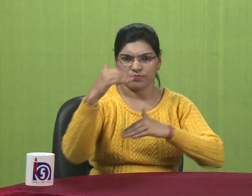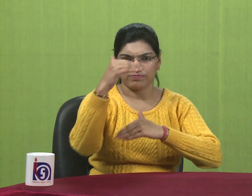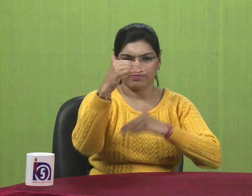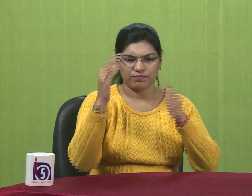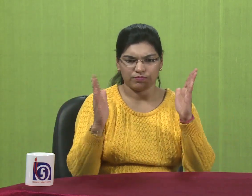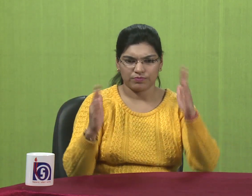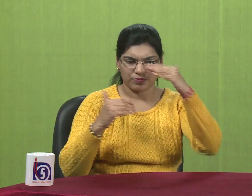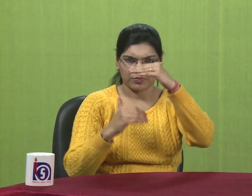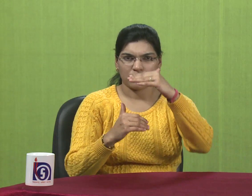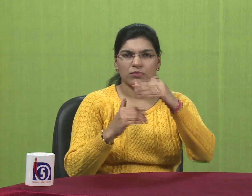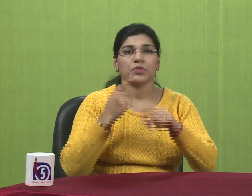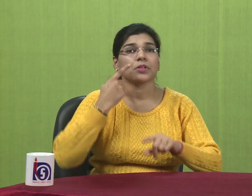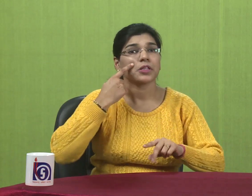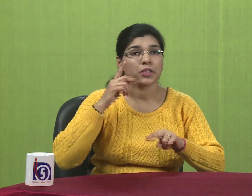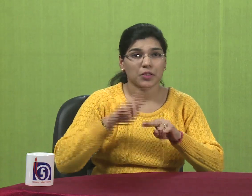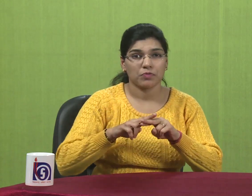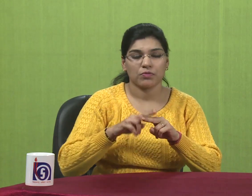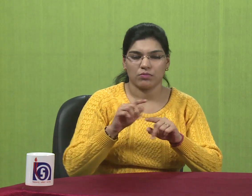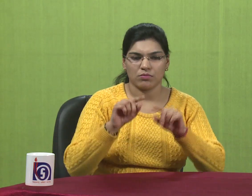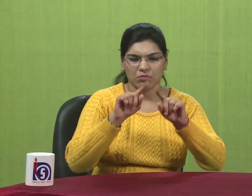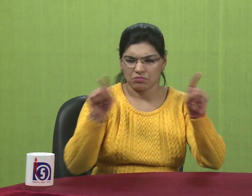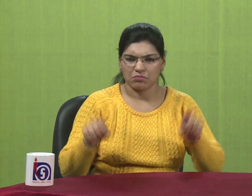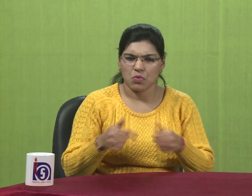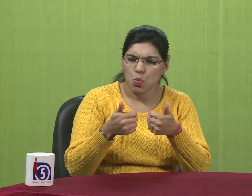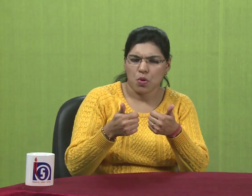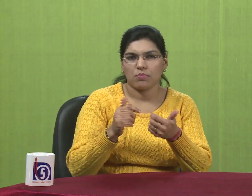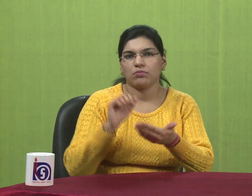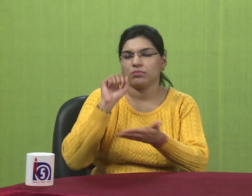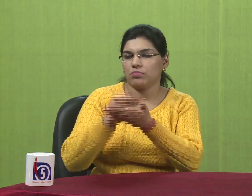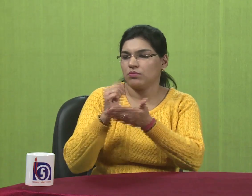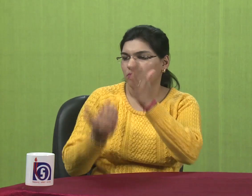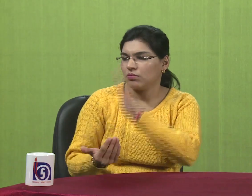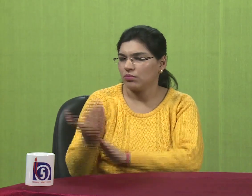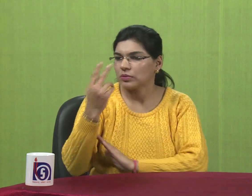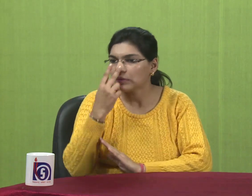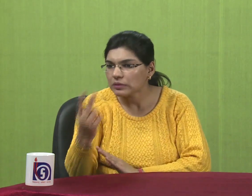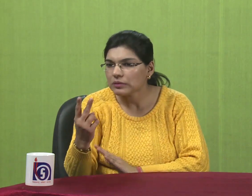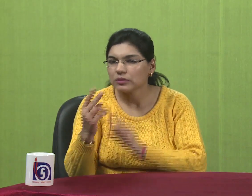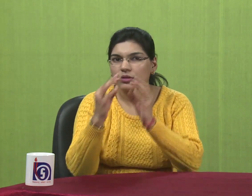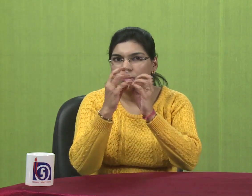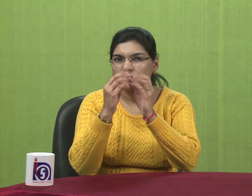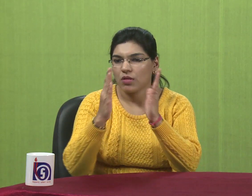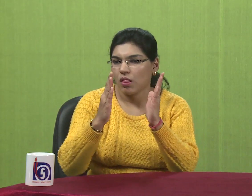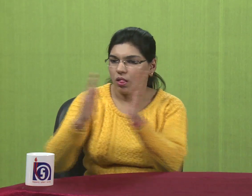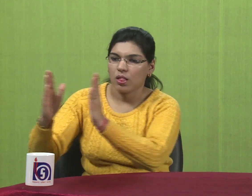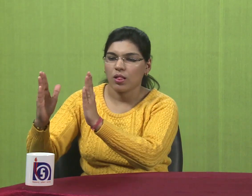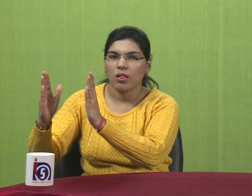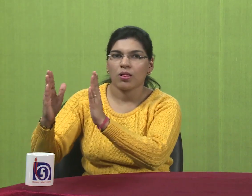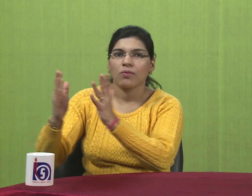Use page formatting. So when you have a page layout and you see and you print it,